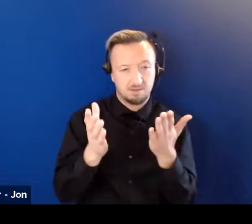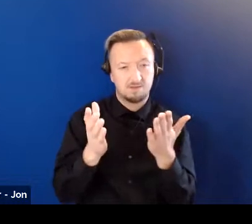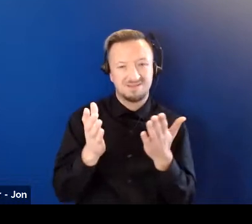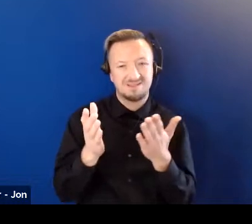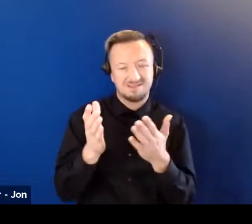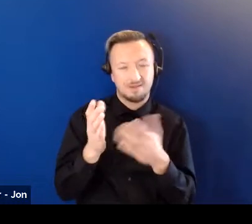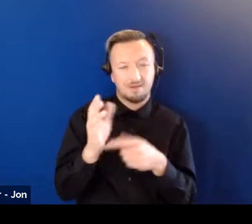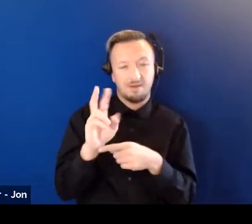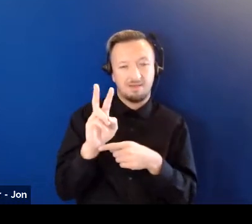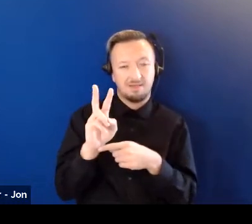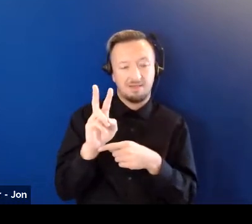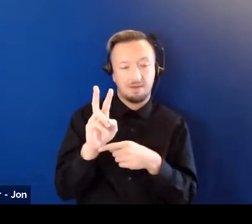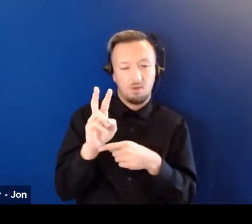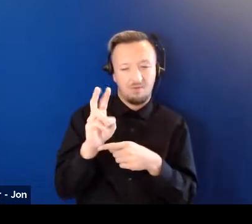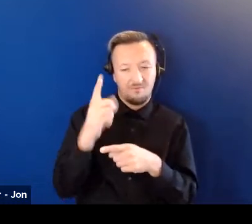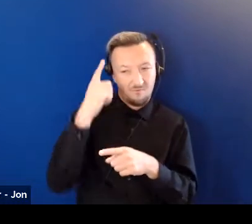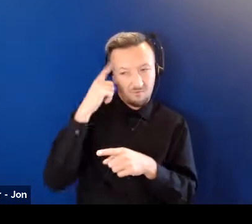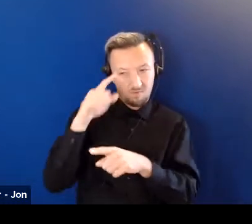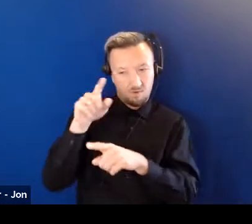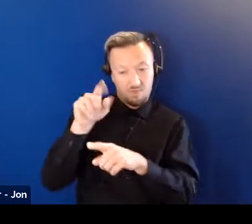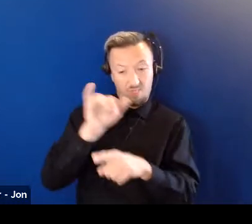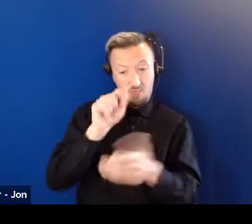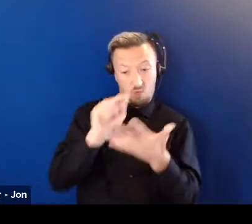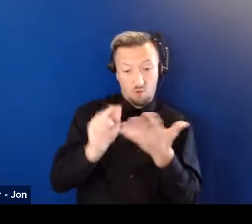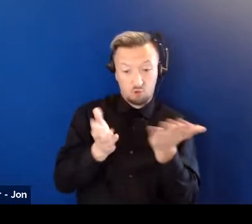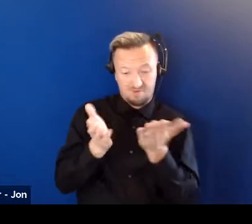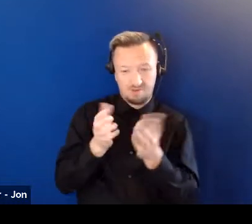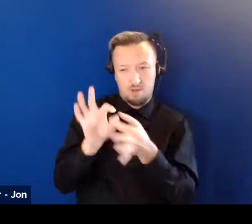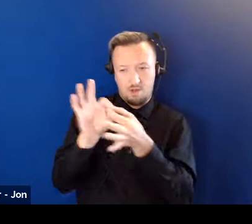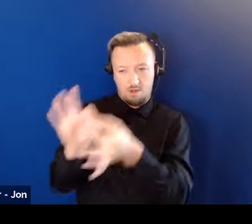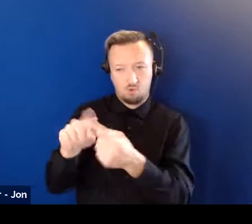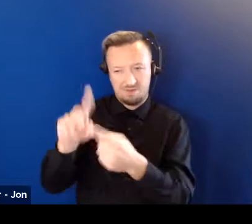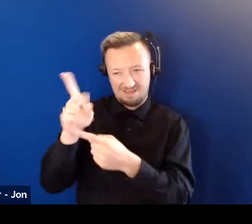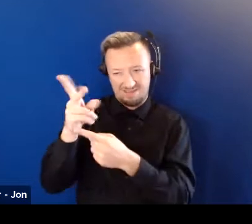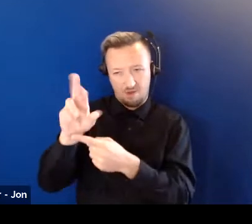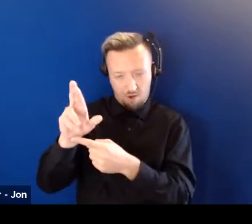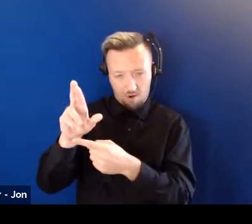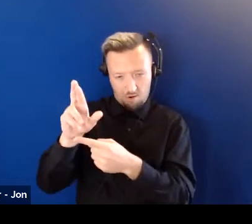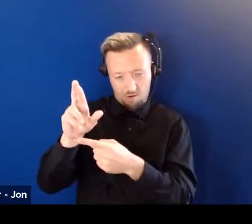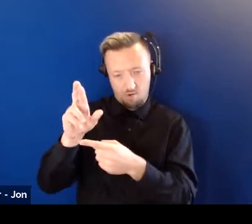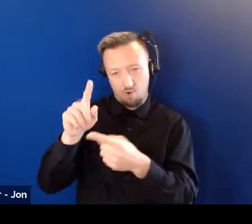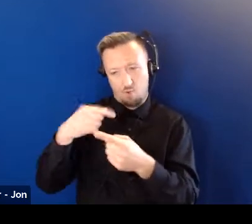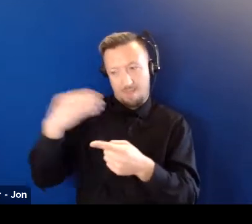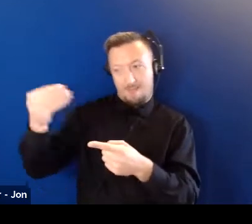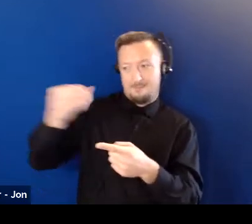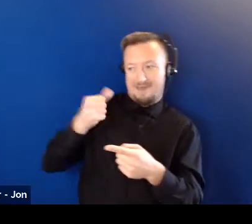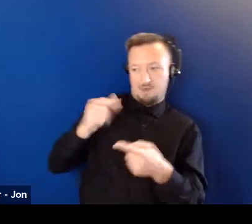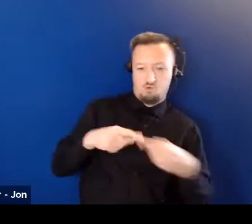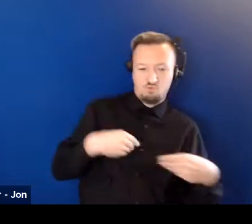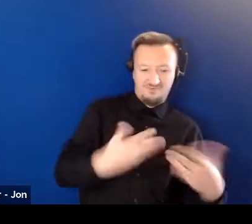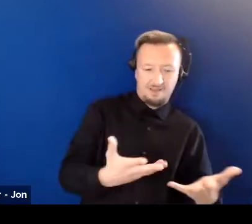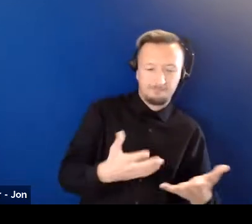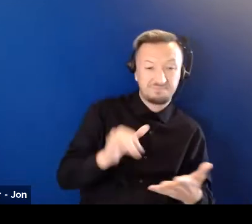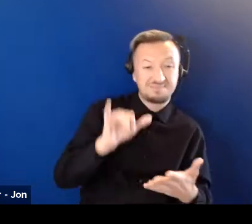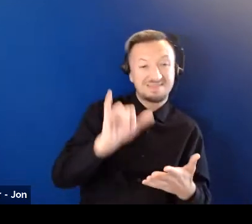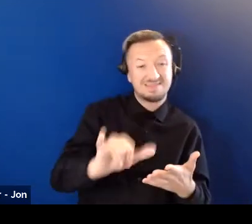the Division of Vocational Rehabilitation, you can get paid to provide. And quite simply, that's the